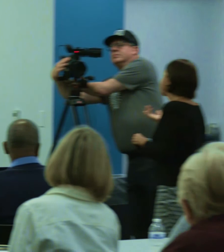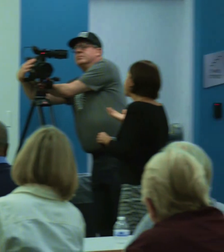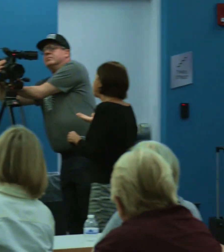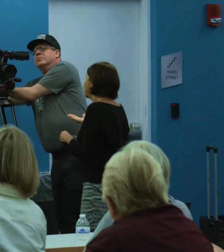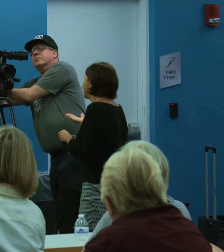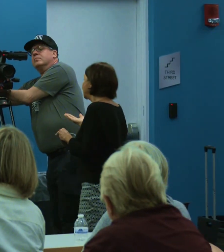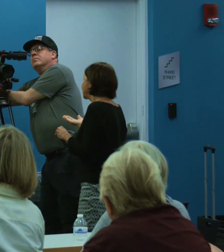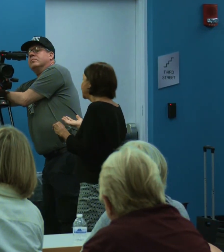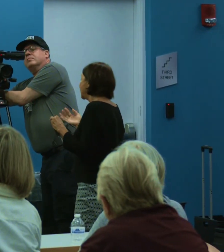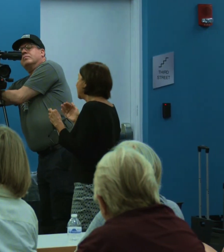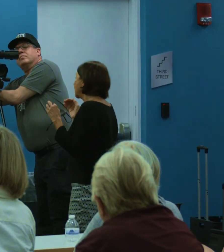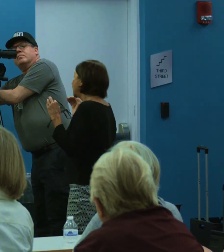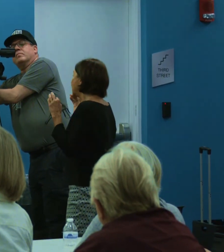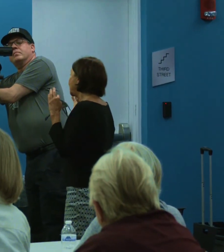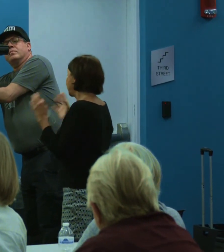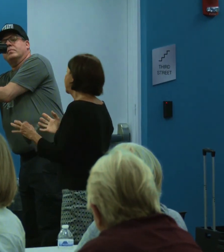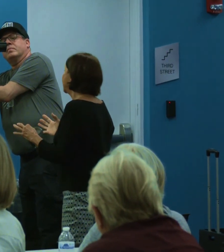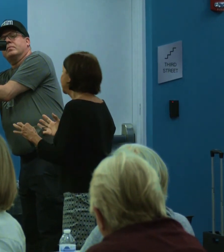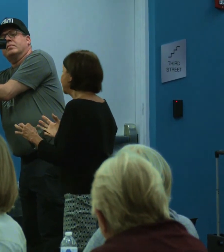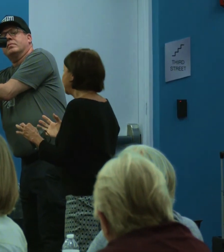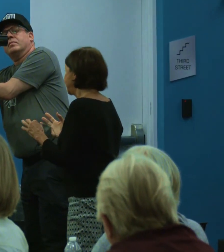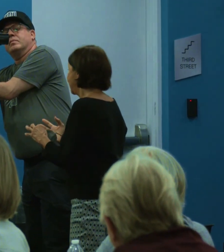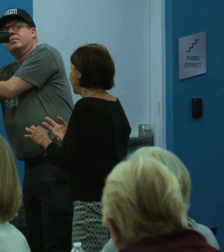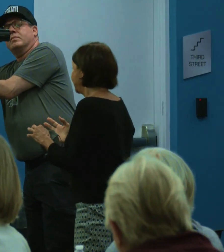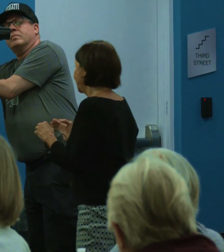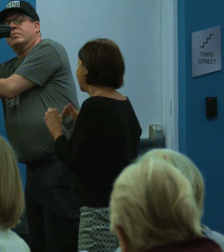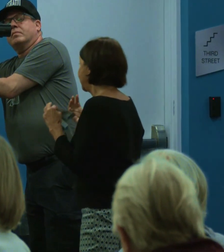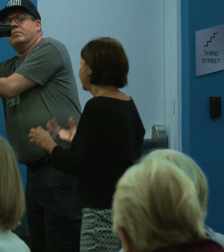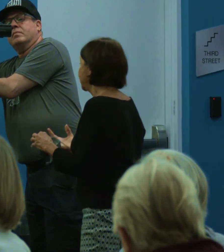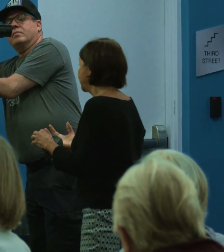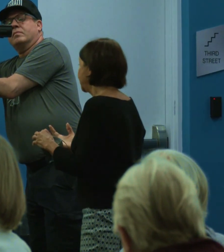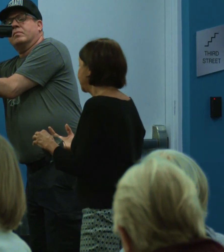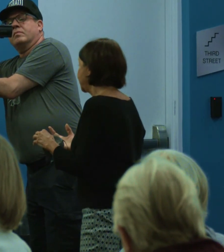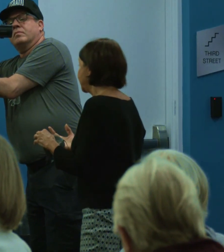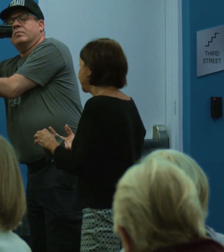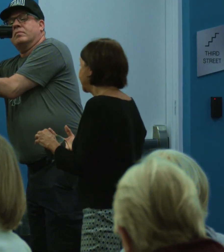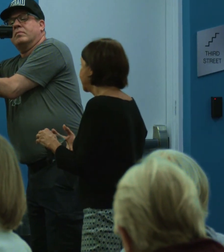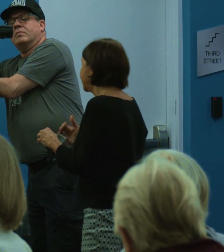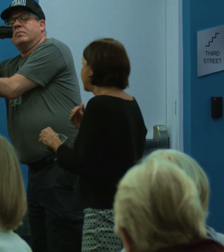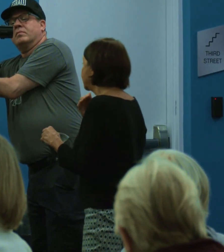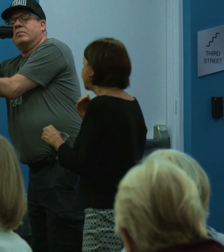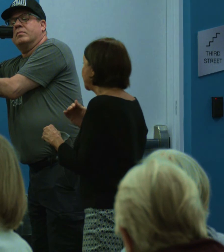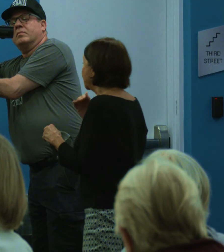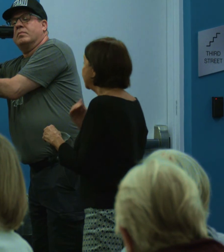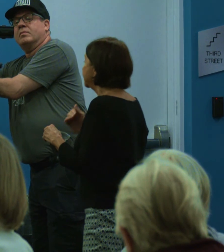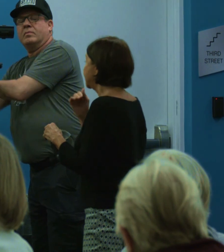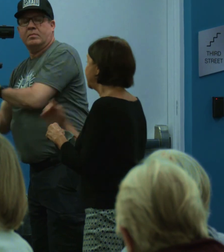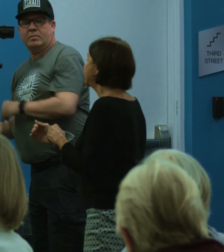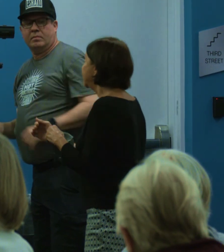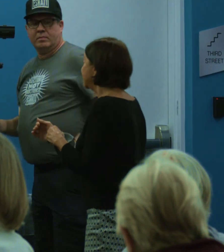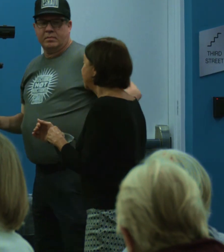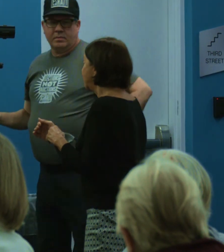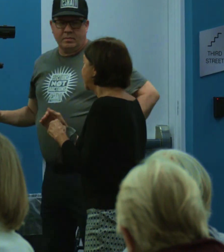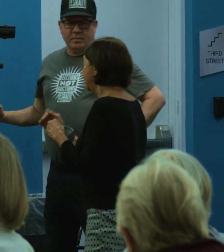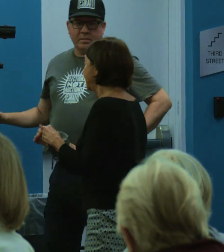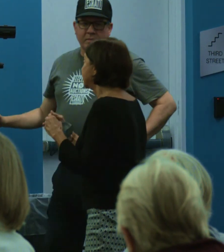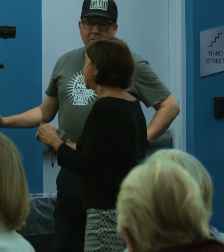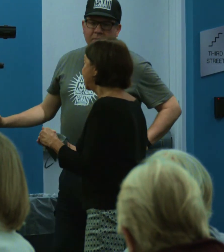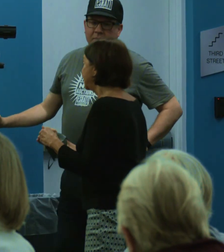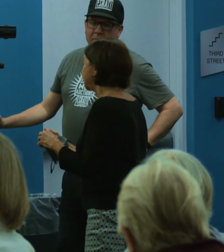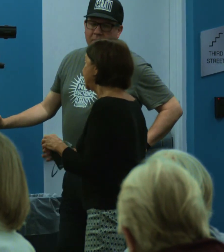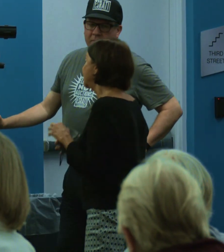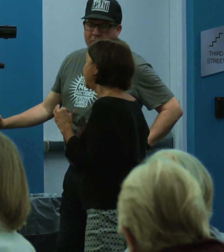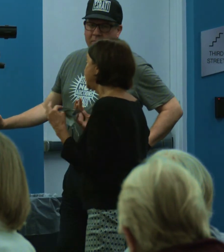Concussions and League of Women Voters. We all have limited time, we all have limited resources. So what specifically are the